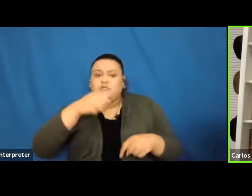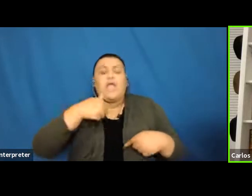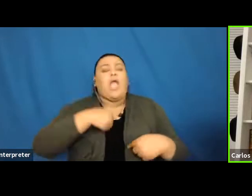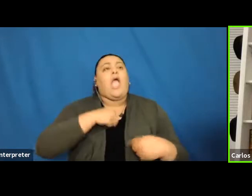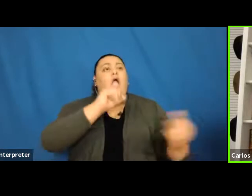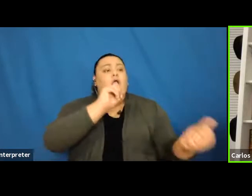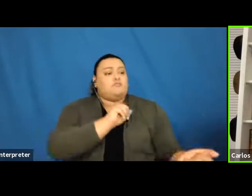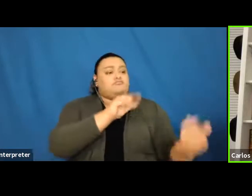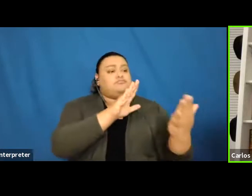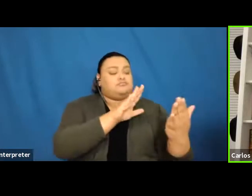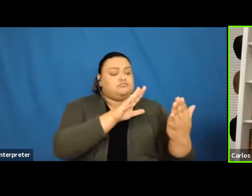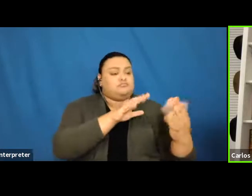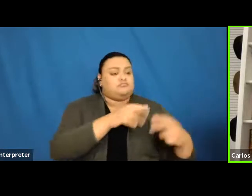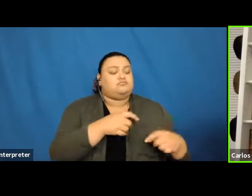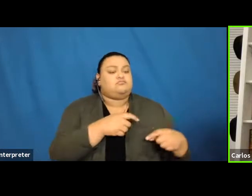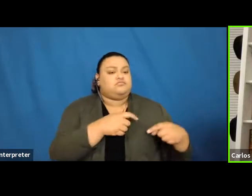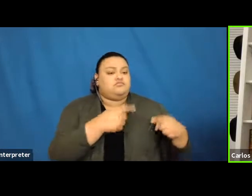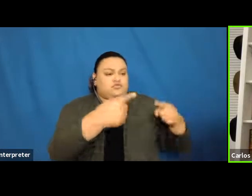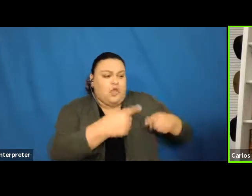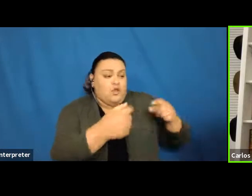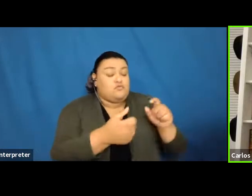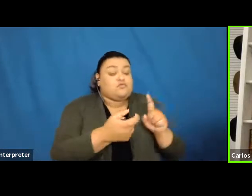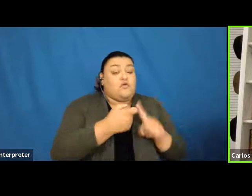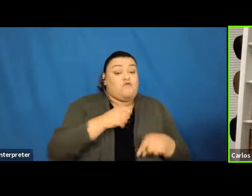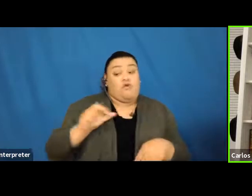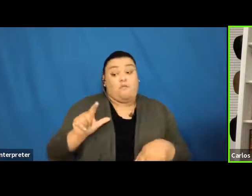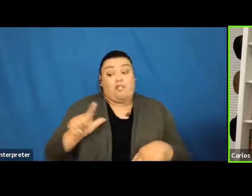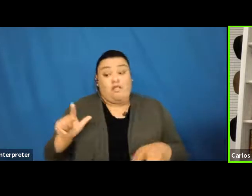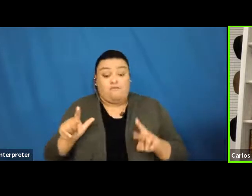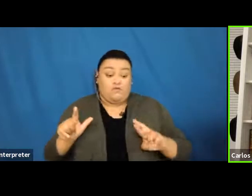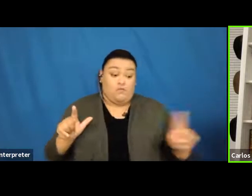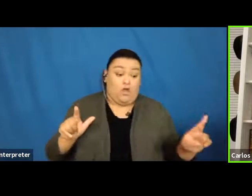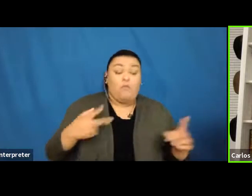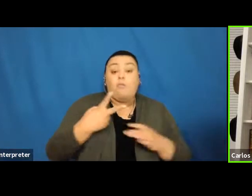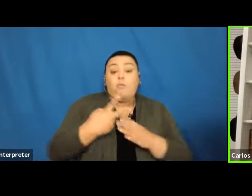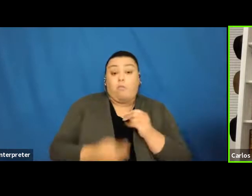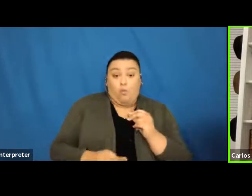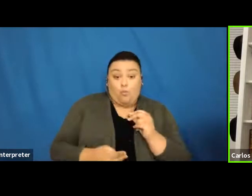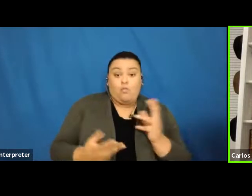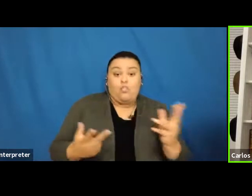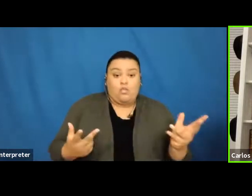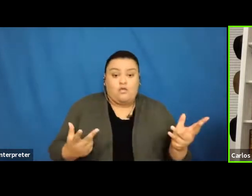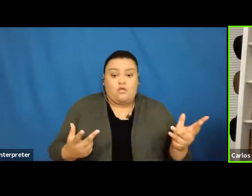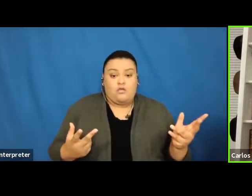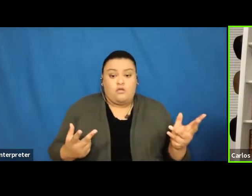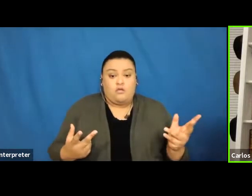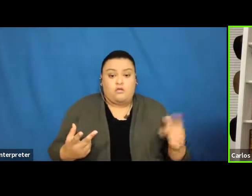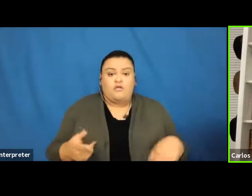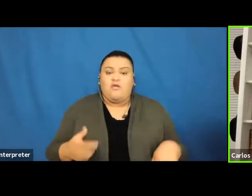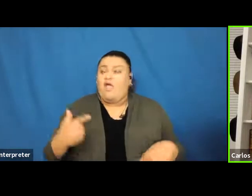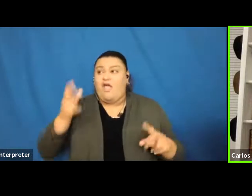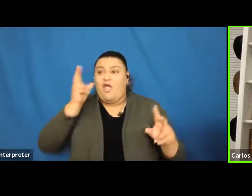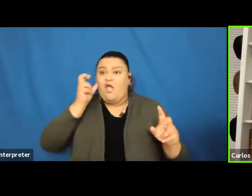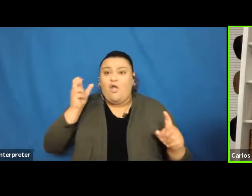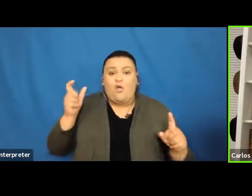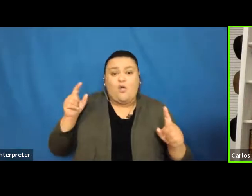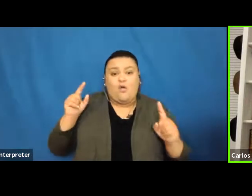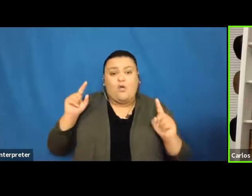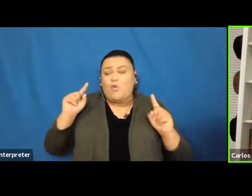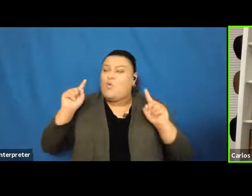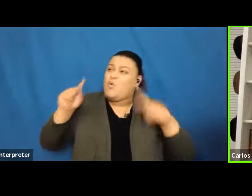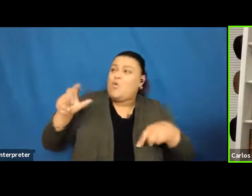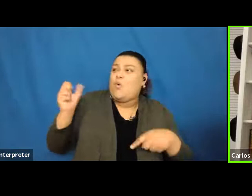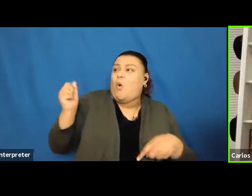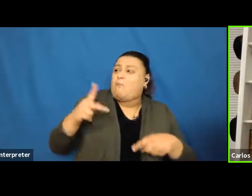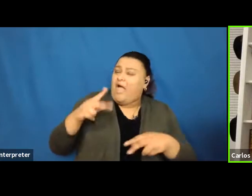wing, hostility from those who want me to go where I came from. You know, I still get those shots. Go back to Mexico. Go back to where you came from. Hey, man, I was